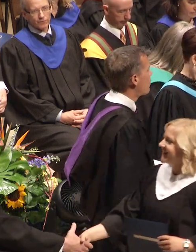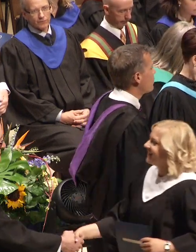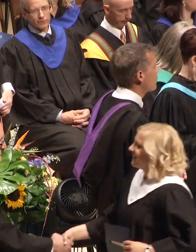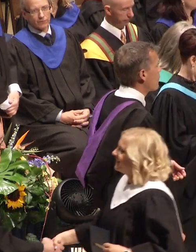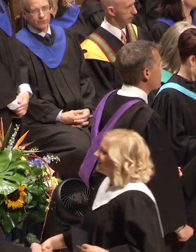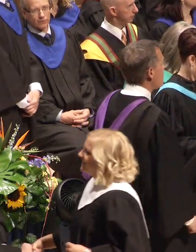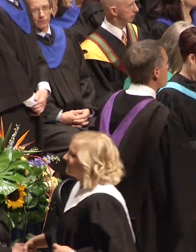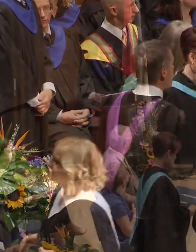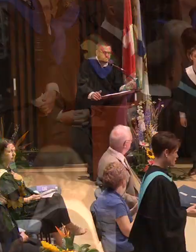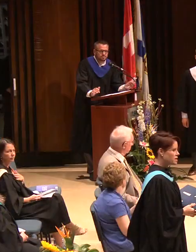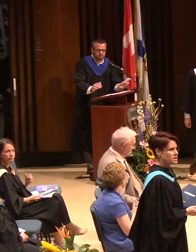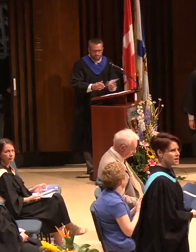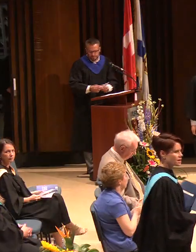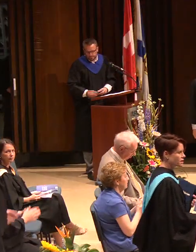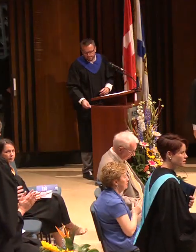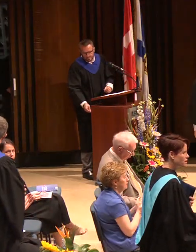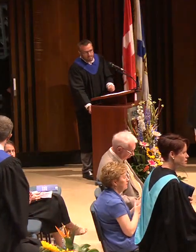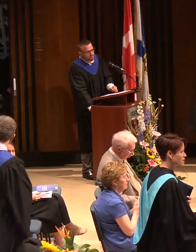Nick Auerkirk.